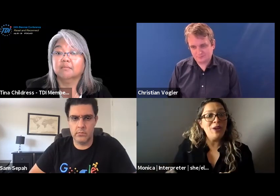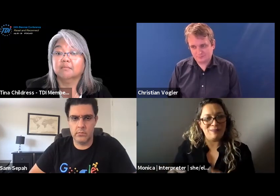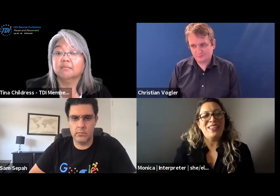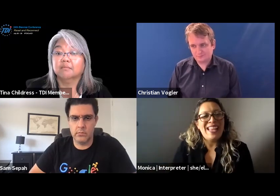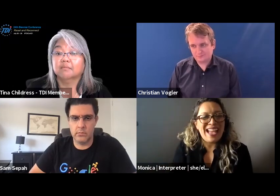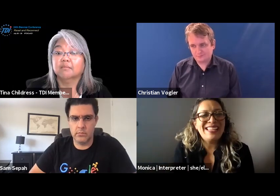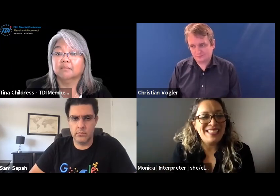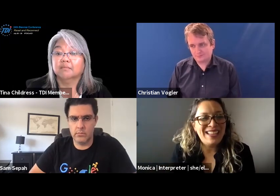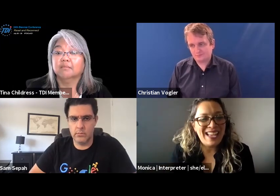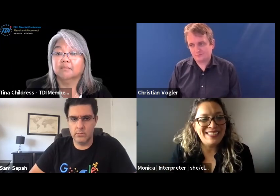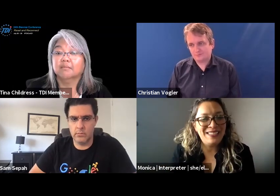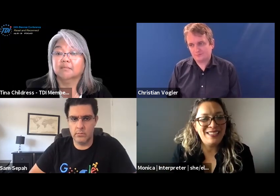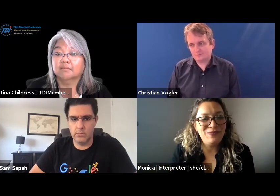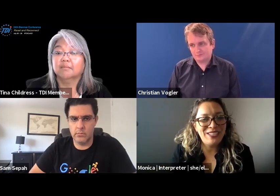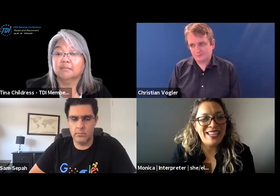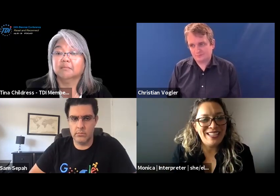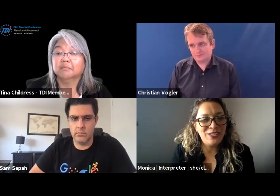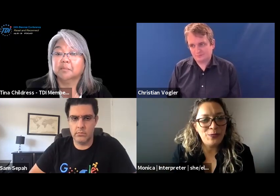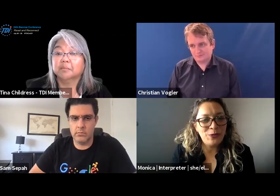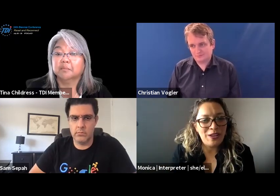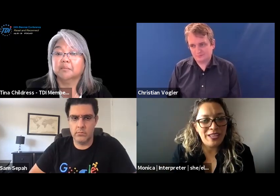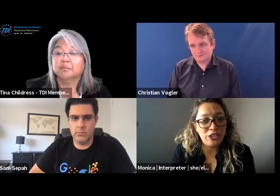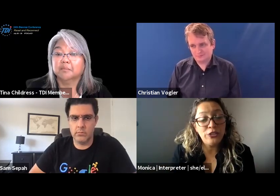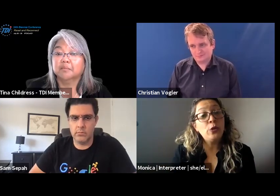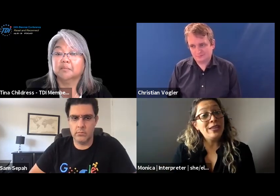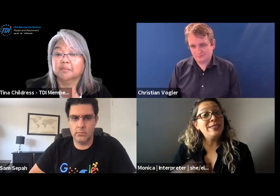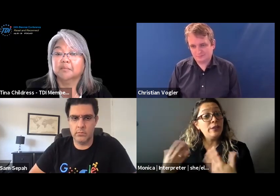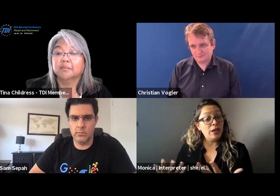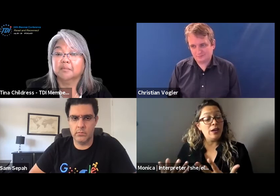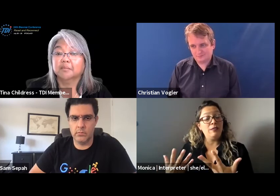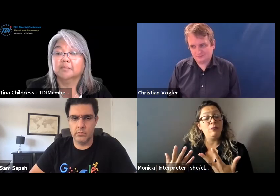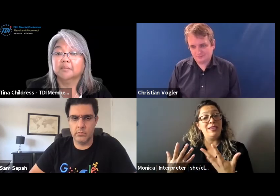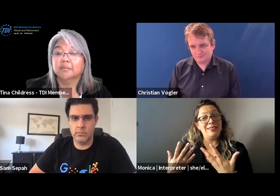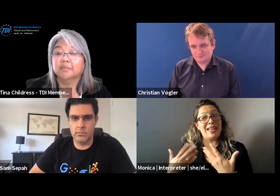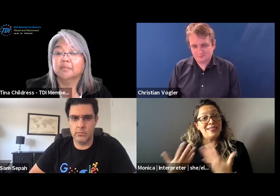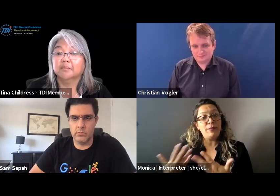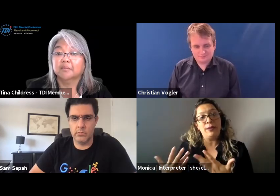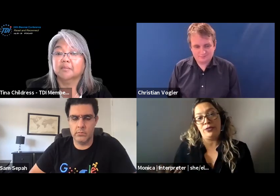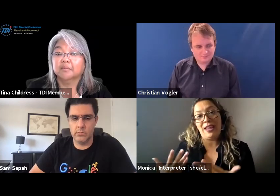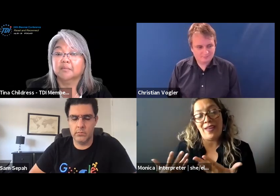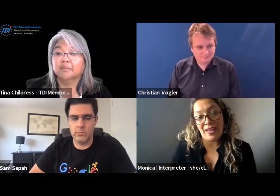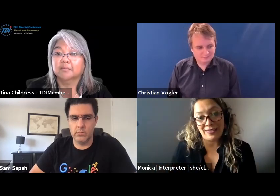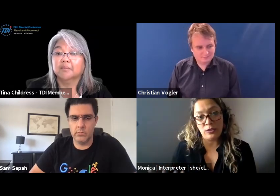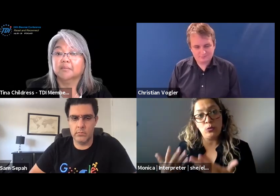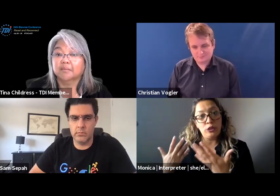okay, has it just getting an interpreter clarification. So is that deafblind person have access to an